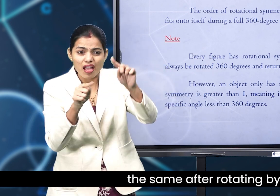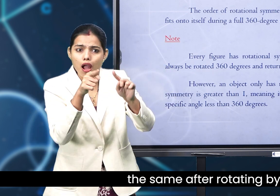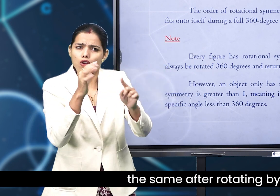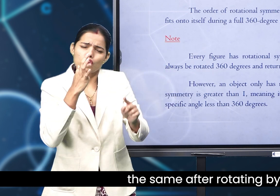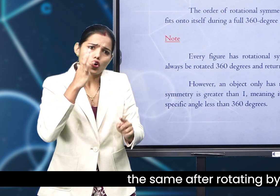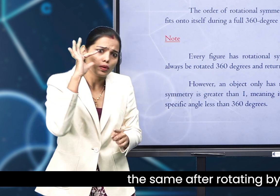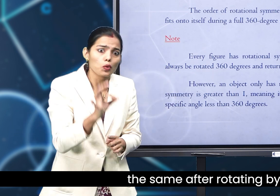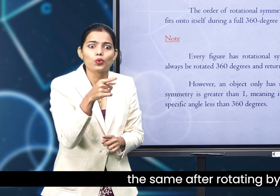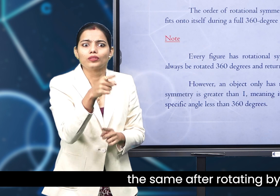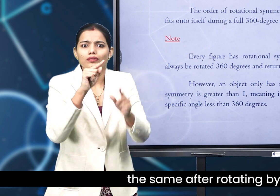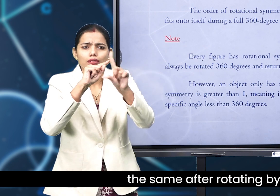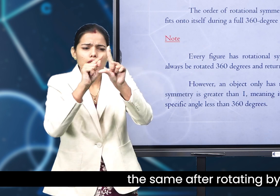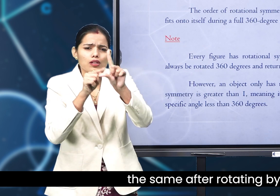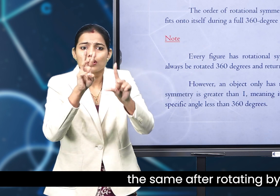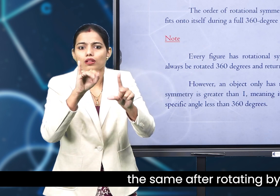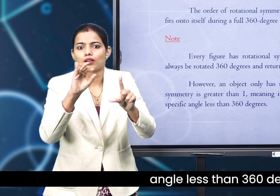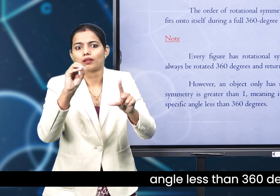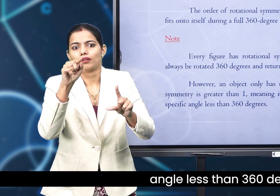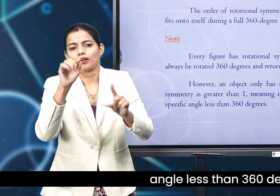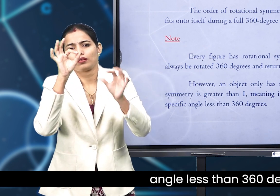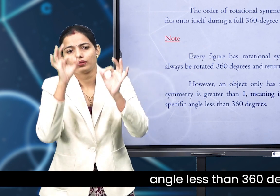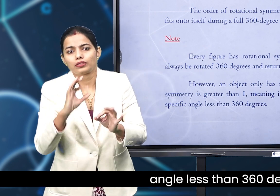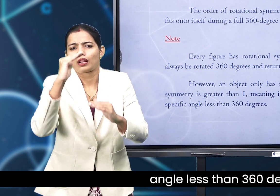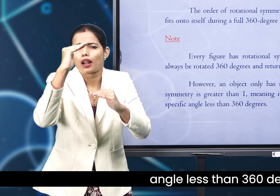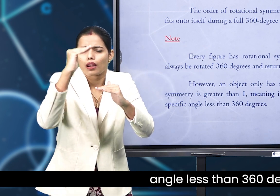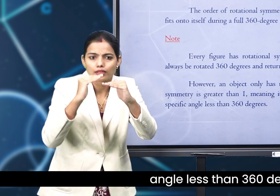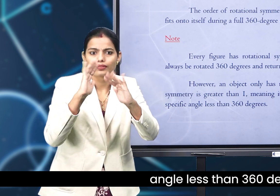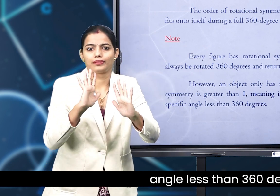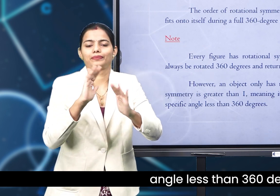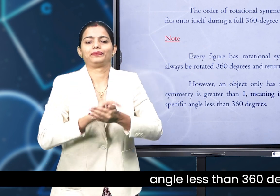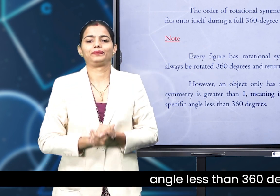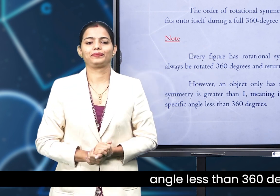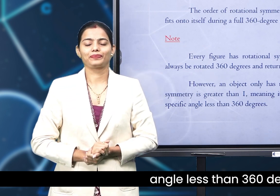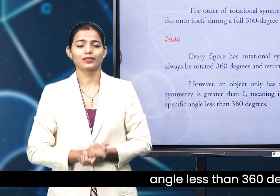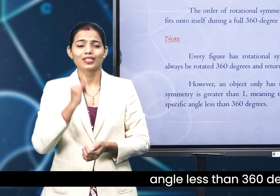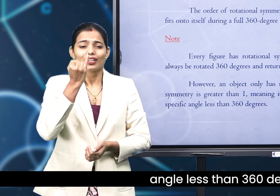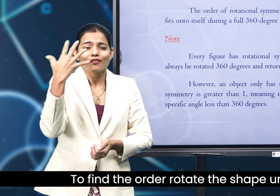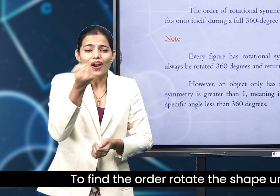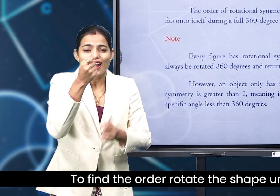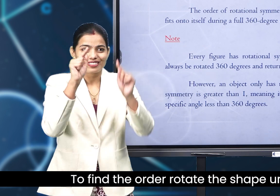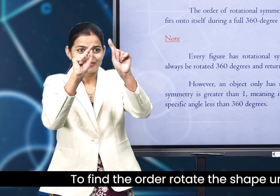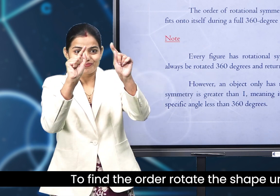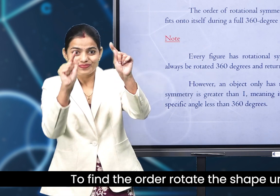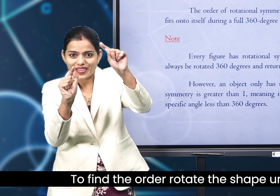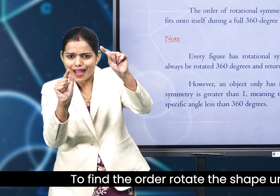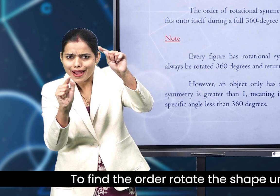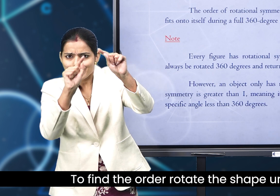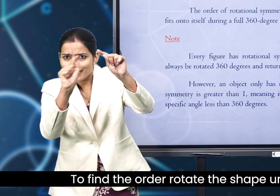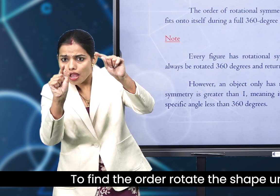same after rotating by a specific angle less than 360 degrees. To find the order, rotate the